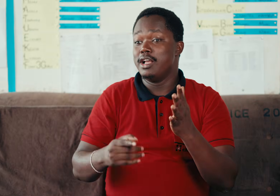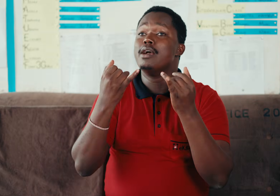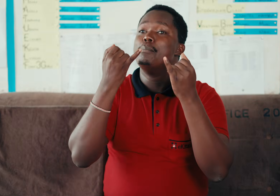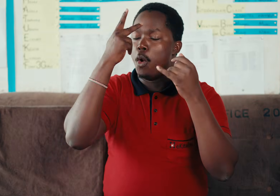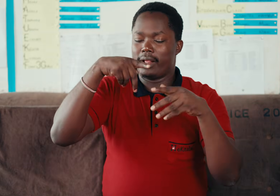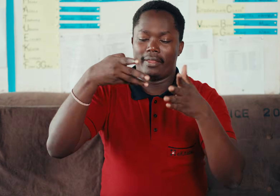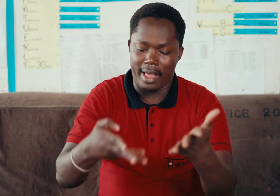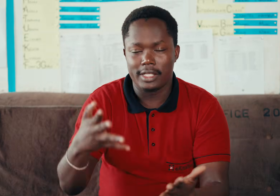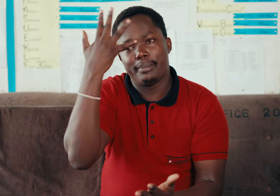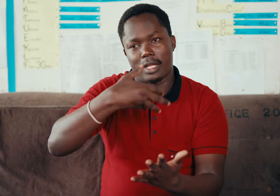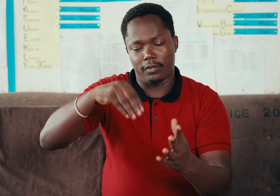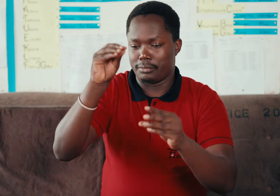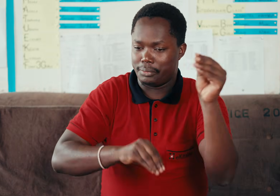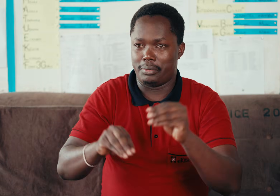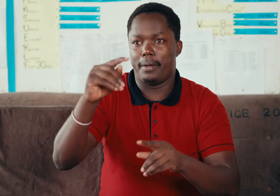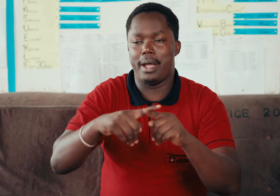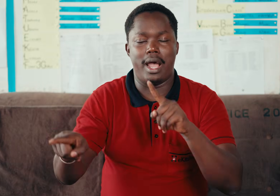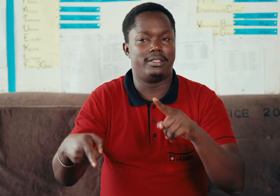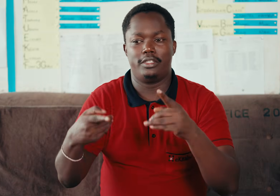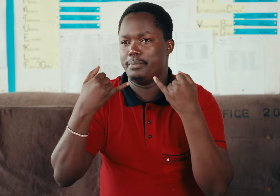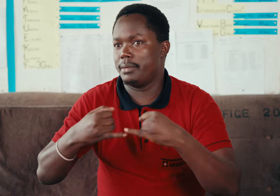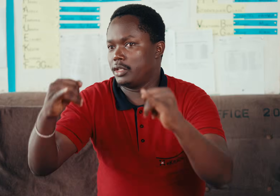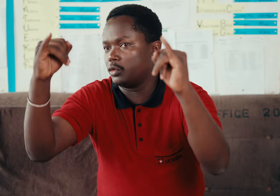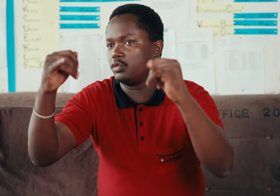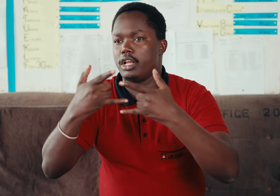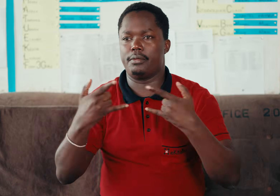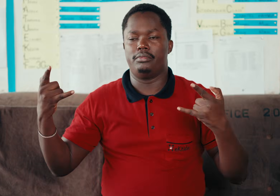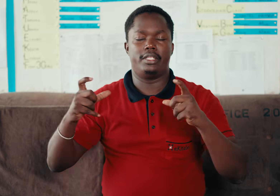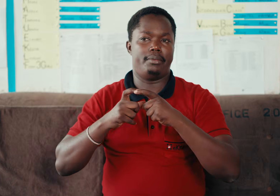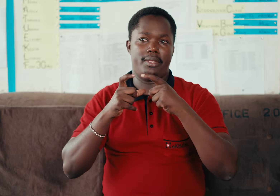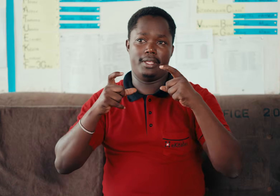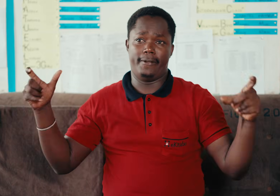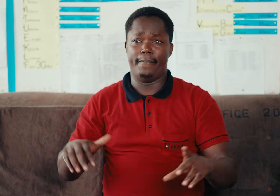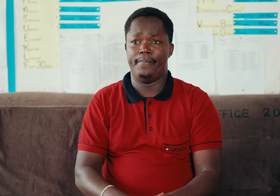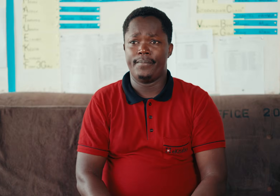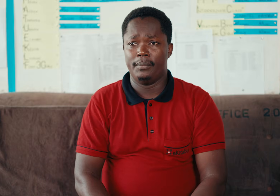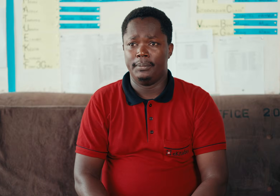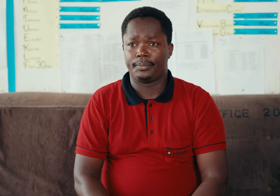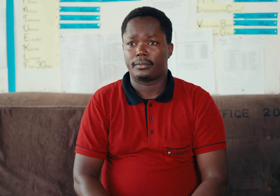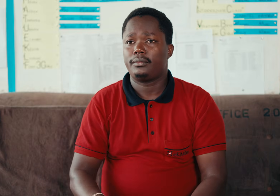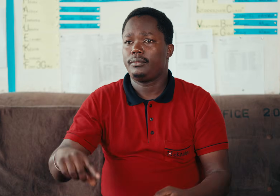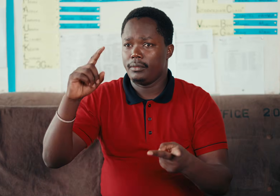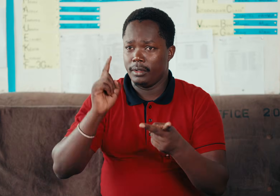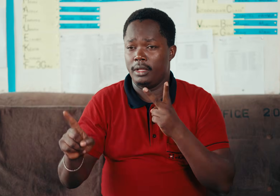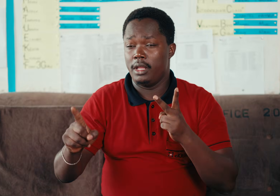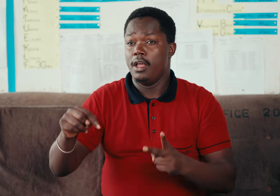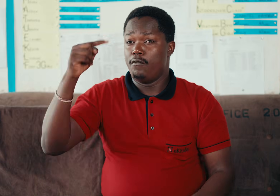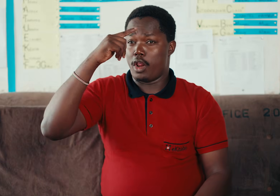does this mean? The policy is there, it's beautiful, it is very good, but the implementation hasn't happened. This is the biggest gap. Then the other